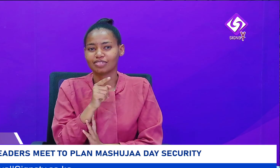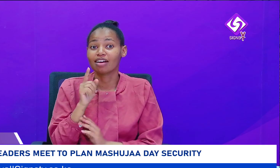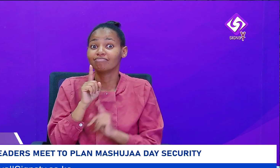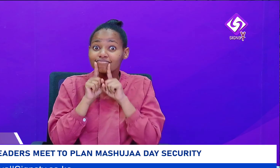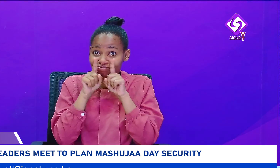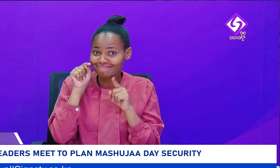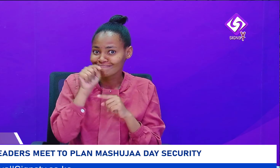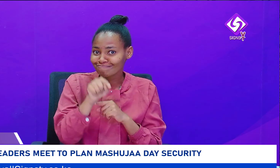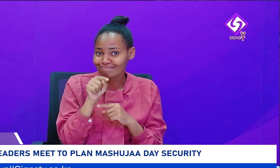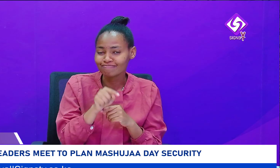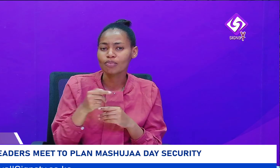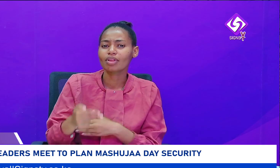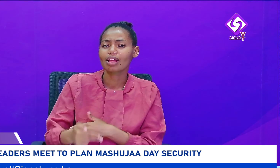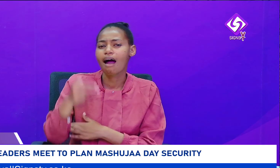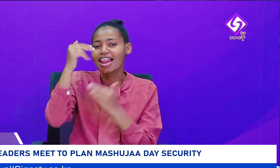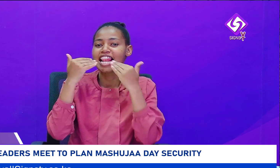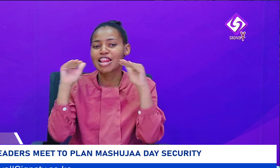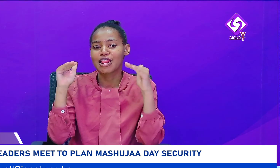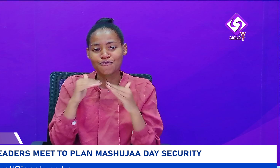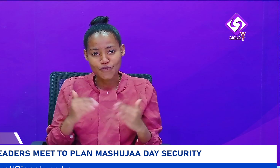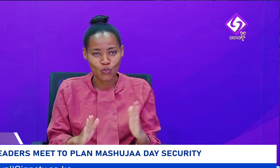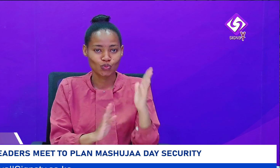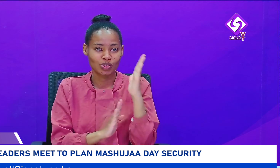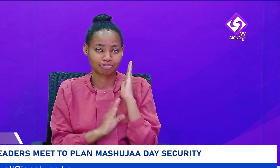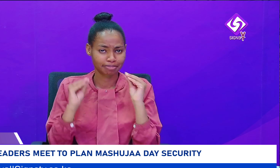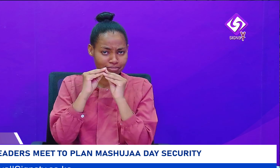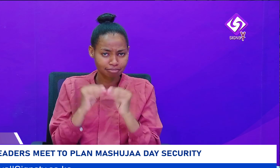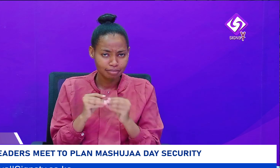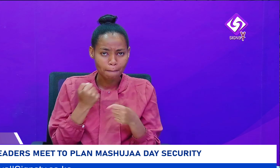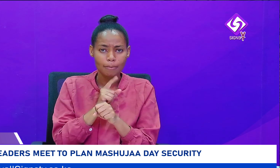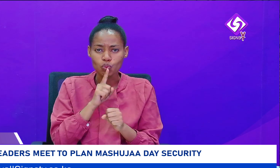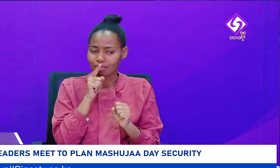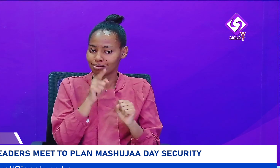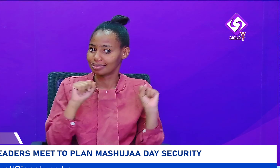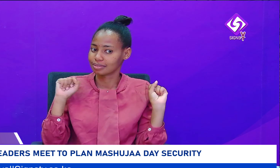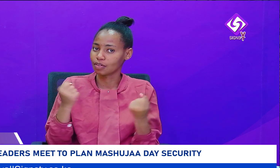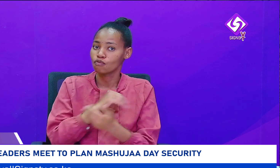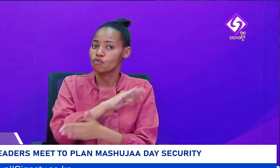a high-level security meeting in order to ensure the safety of all attendees.